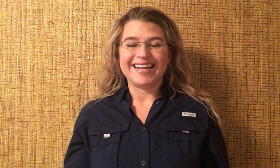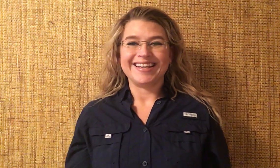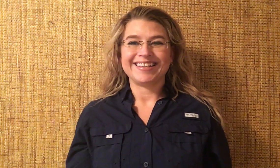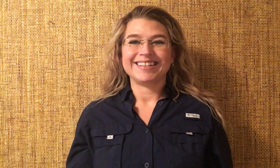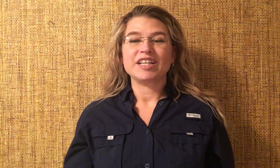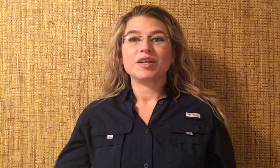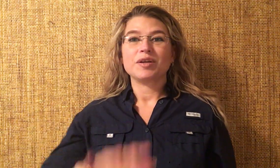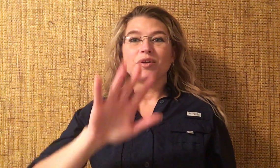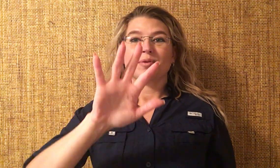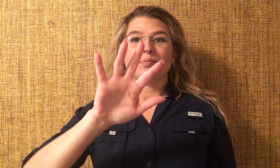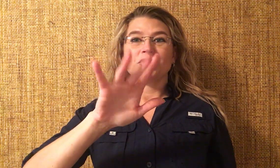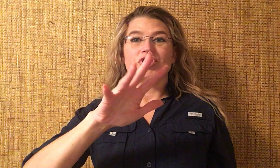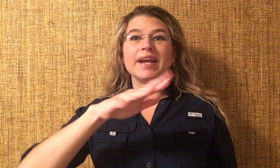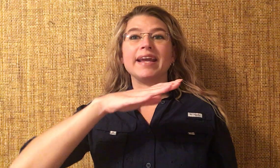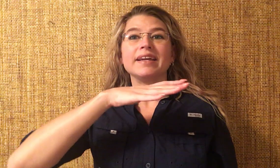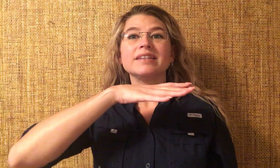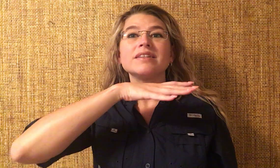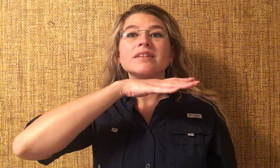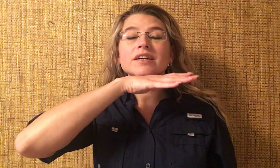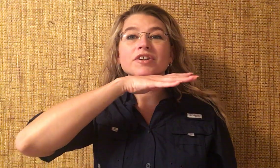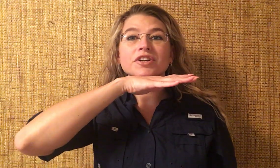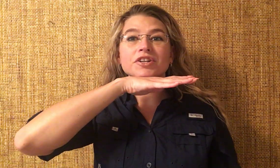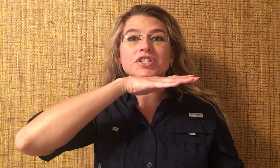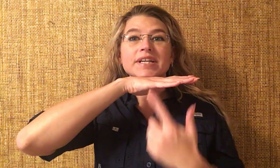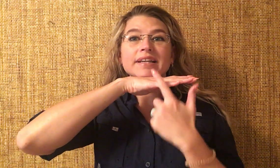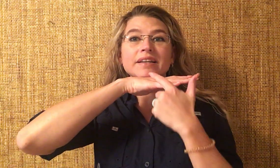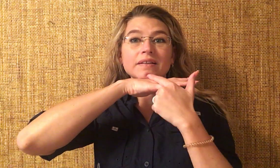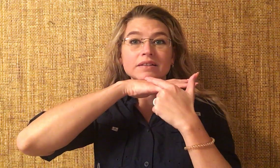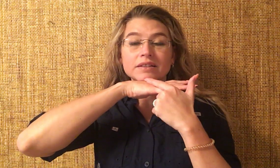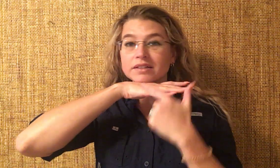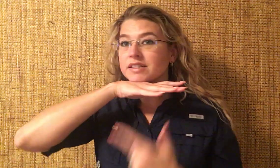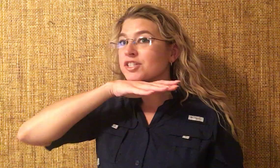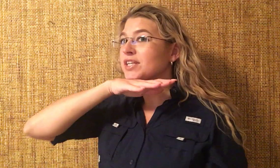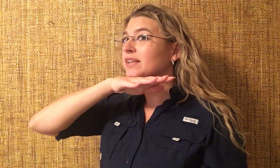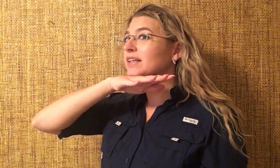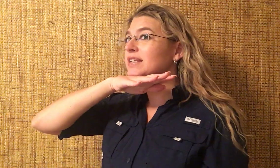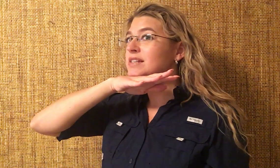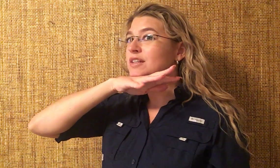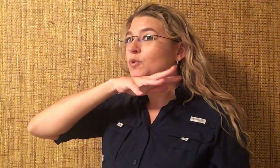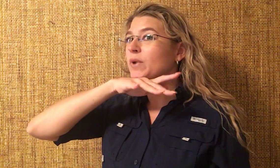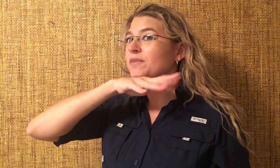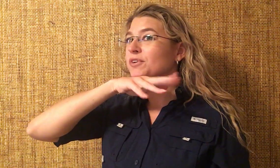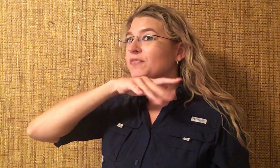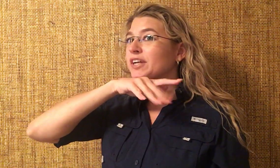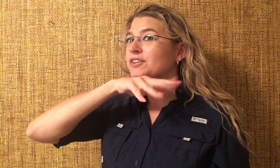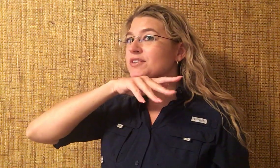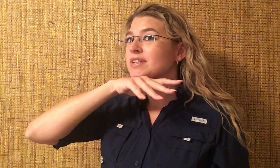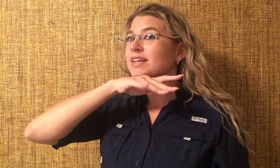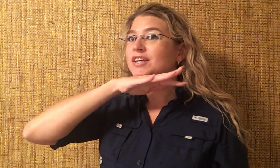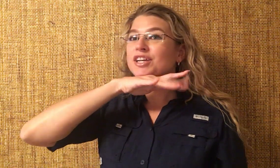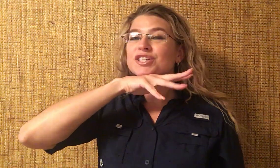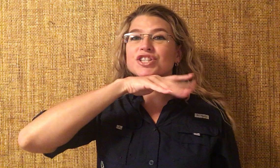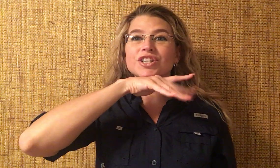Dirty. Put your hand under your chin, touching it like this, and wave your fingers.